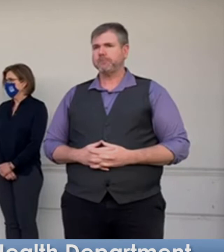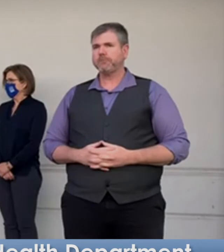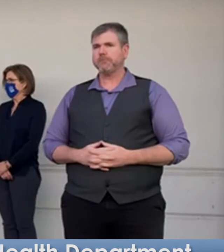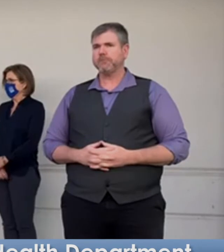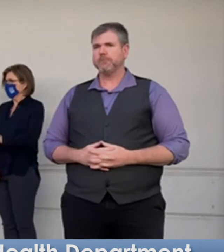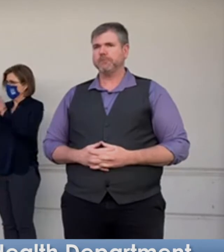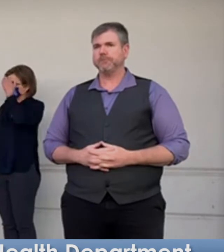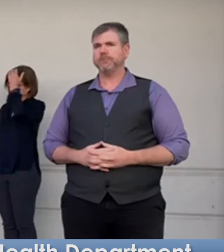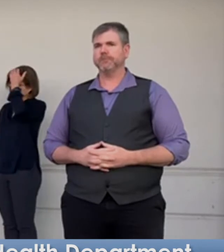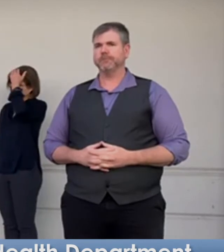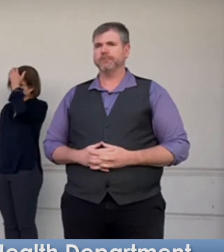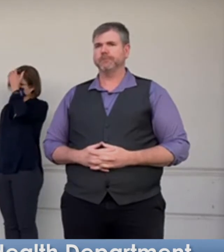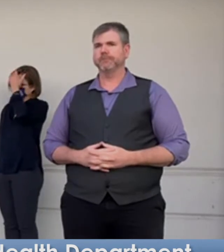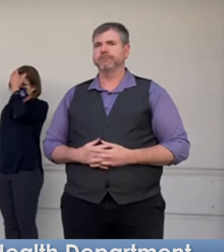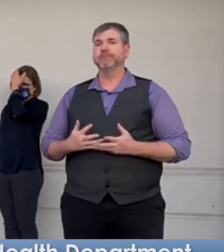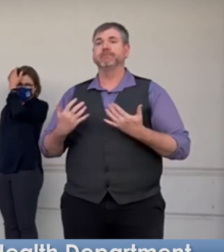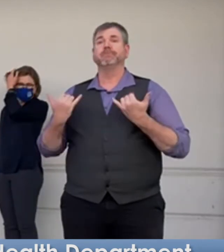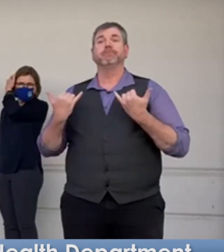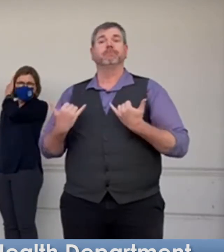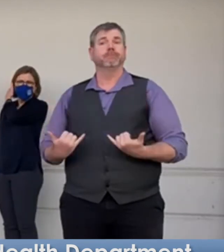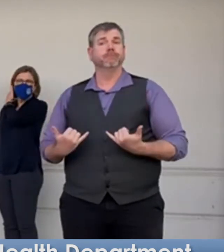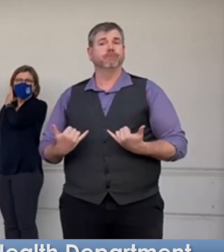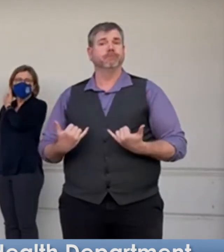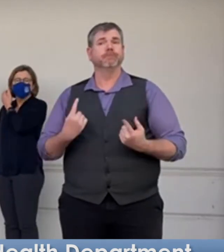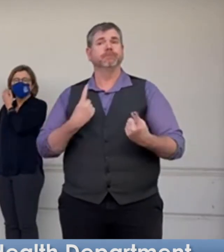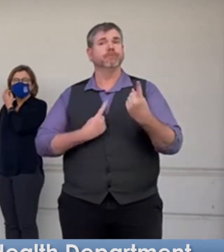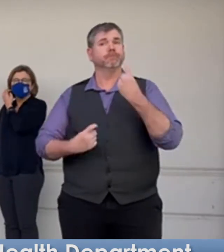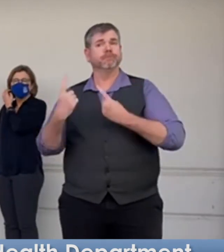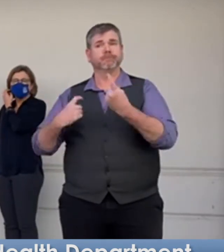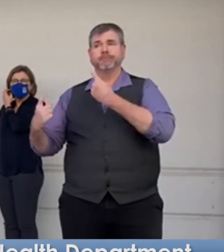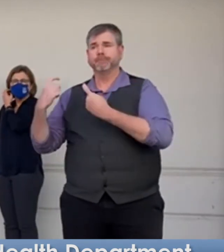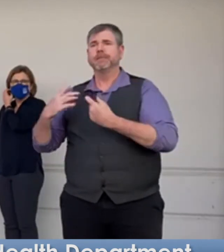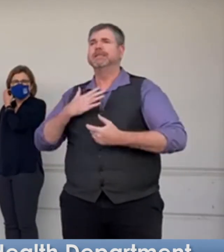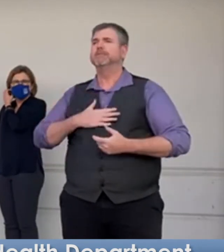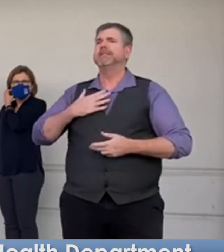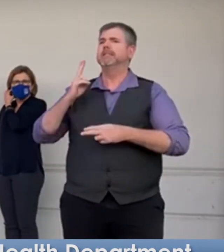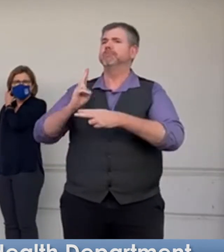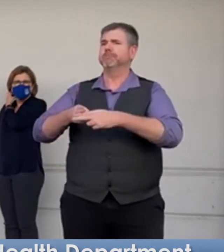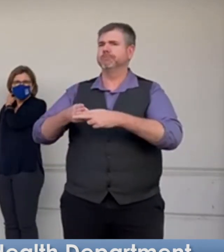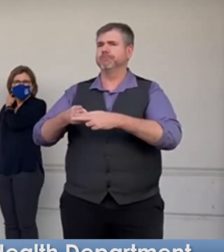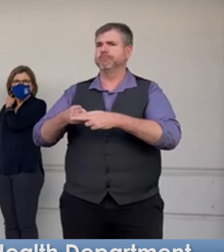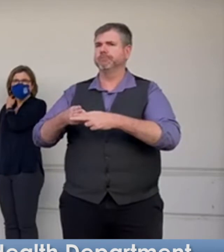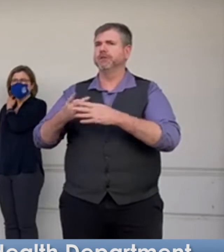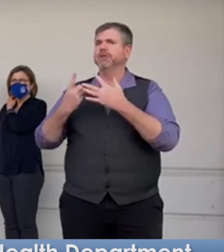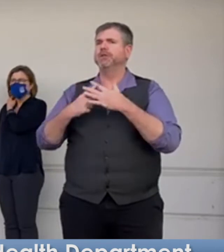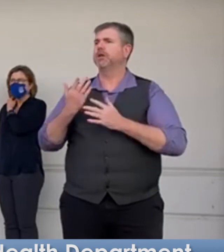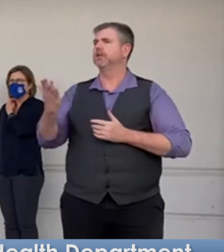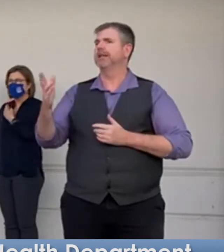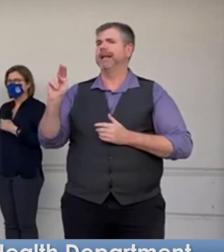And now we'll open up for question and answers. Please identify yourselves as you ask, and we'll start with NBC.